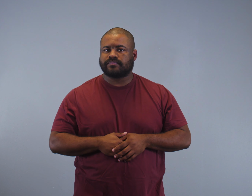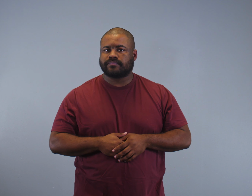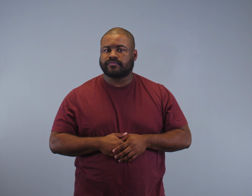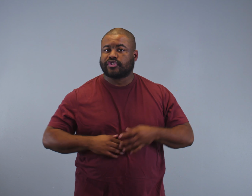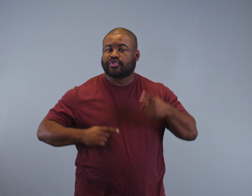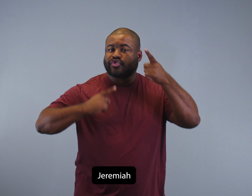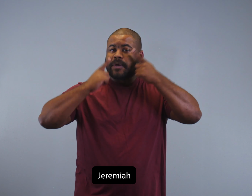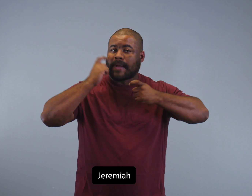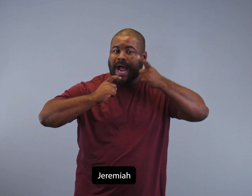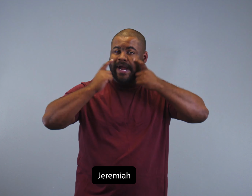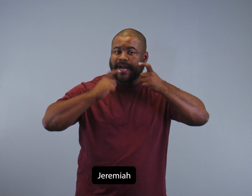Jeremiah.